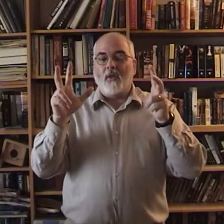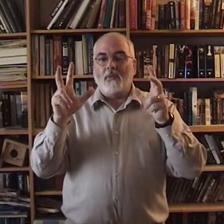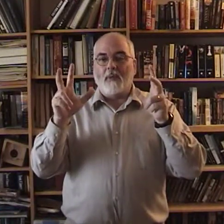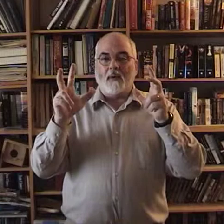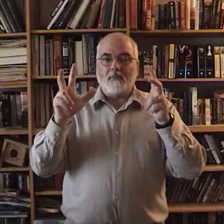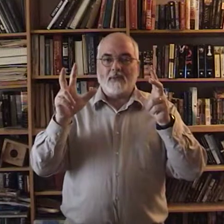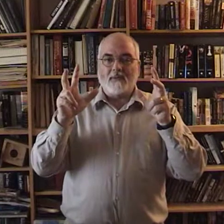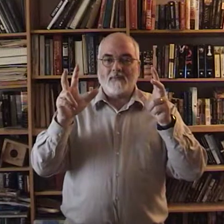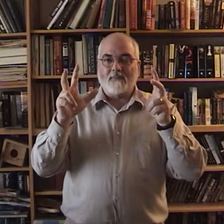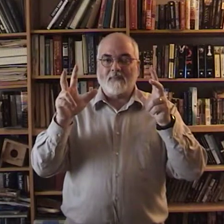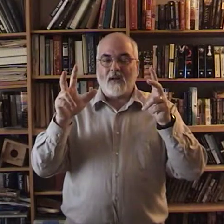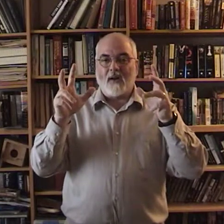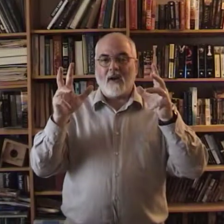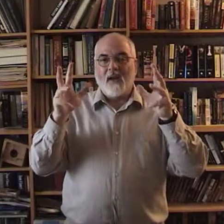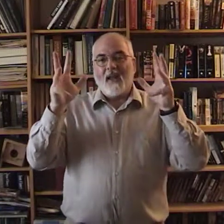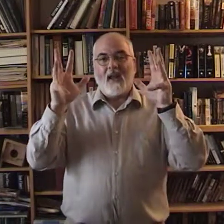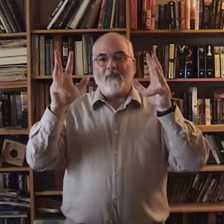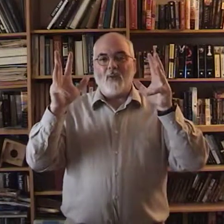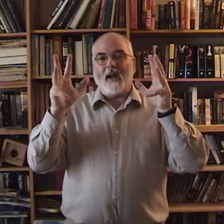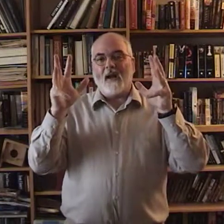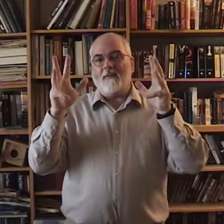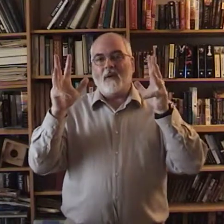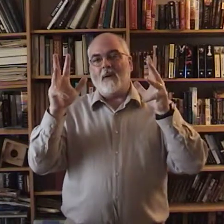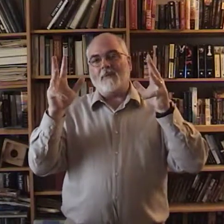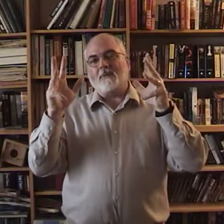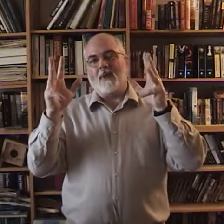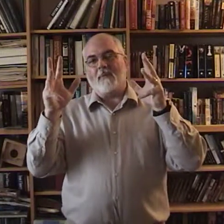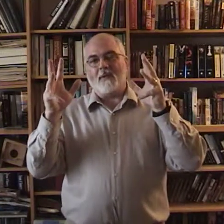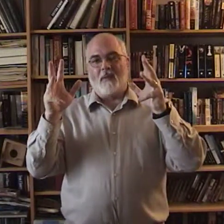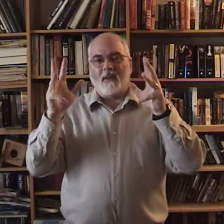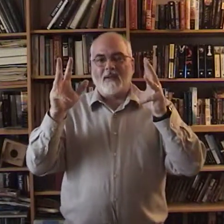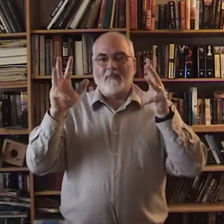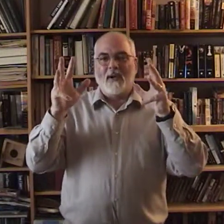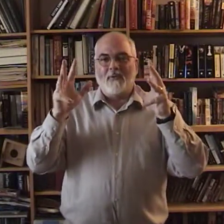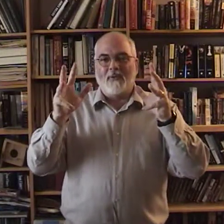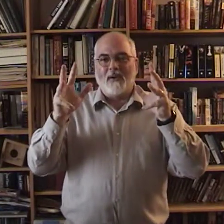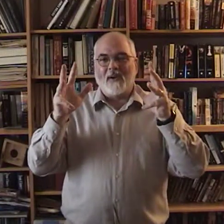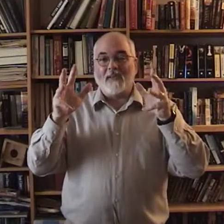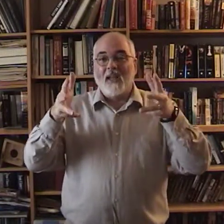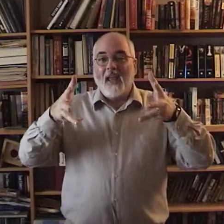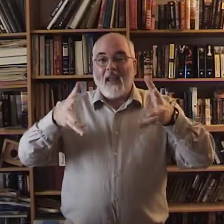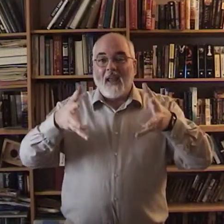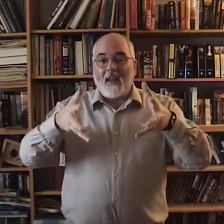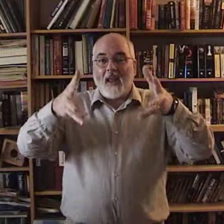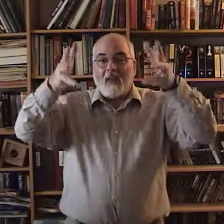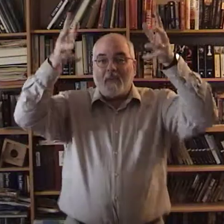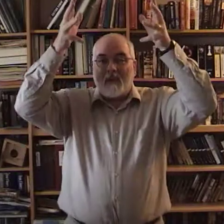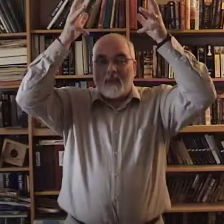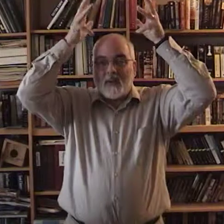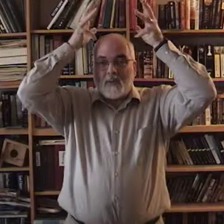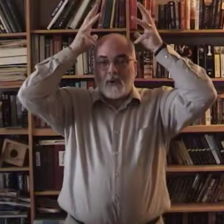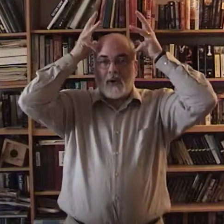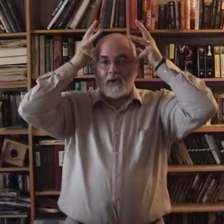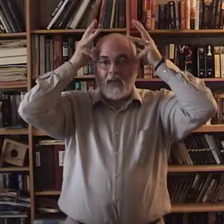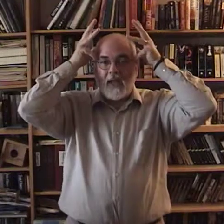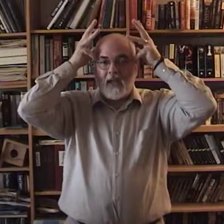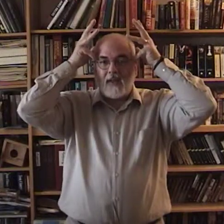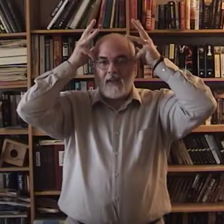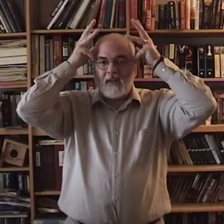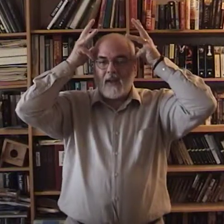those bumps. All right. If you want to have more bumps, bring up more fingers. But then you put it on your head and